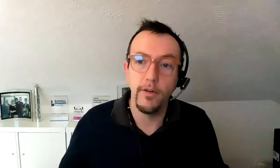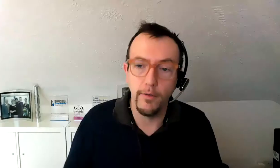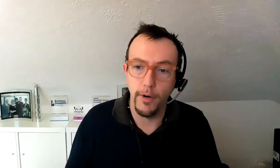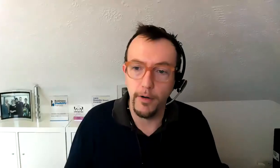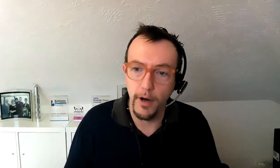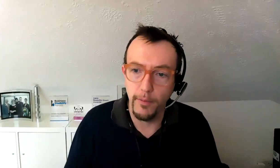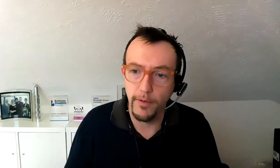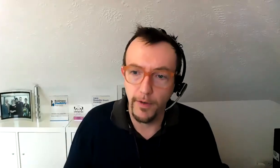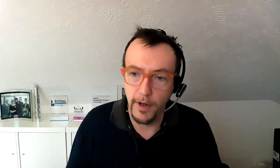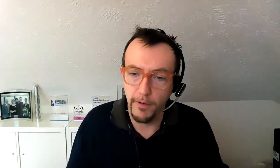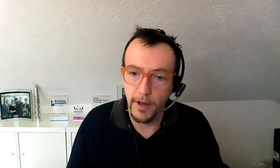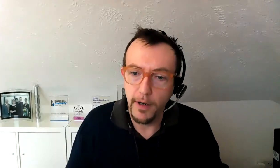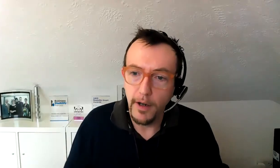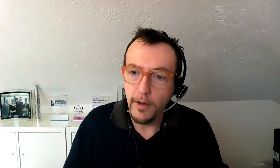of programs for TV.